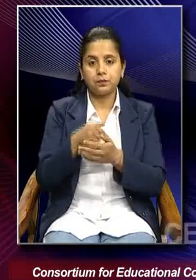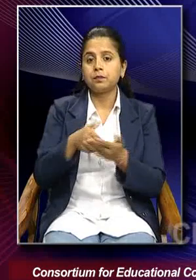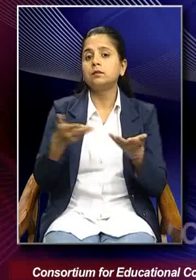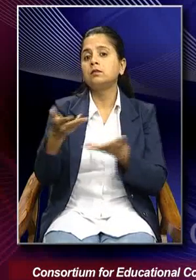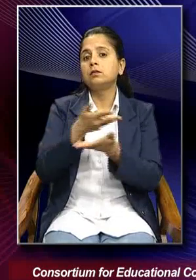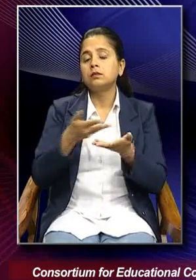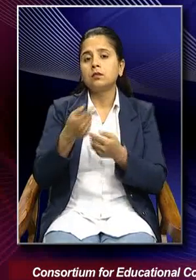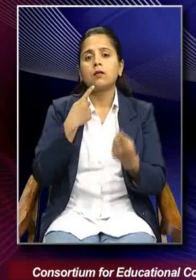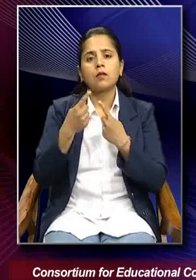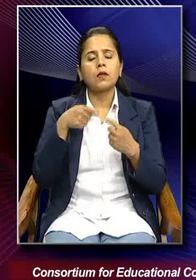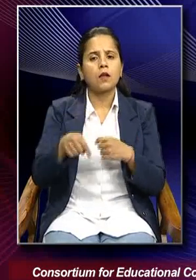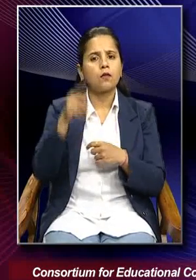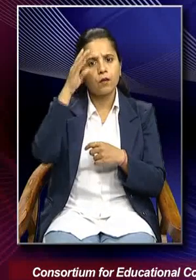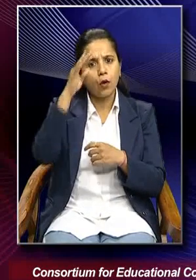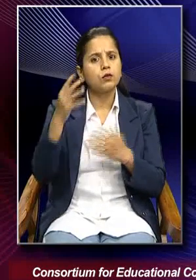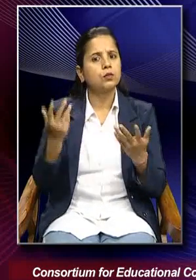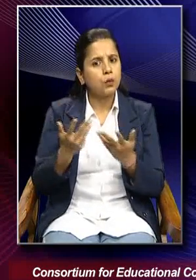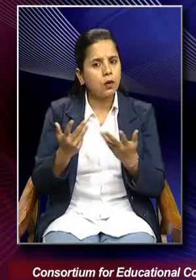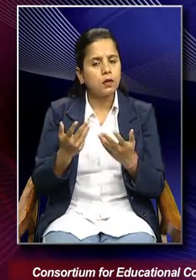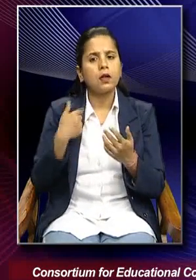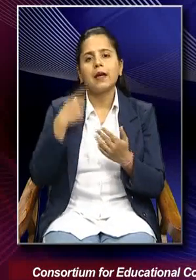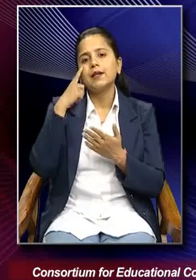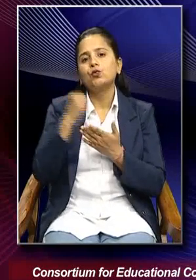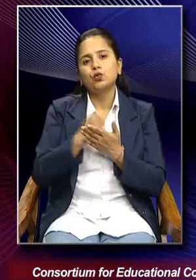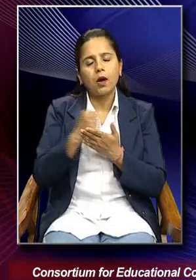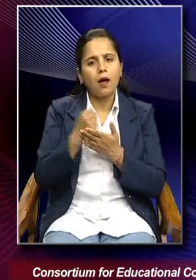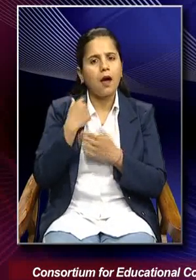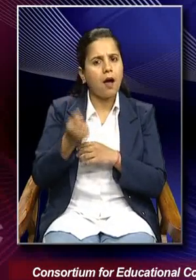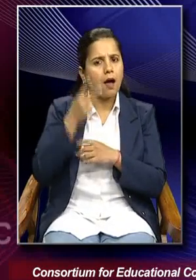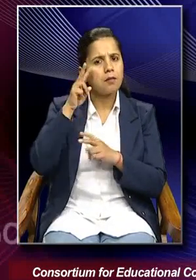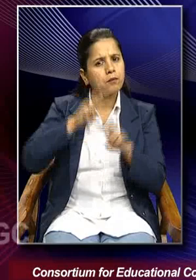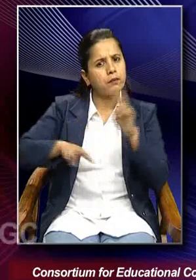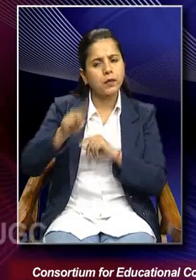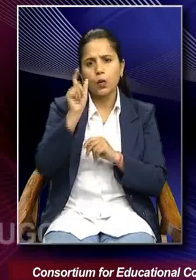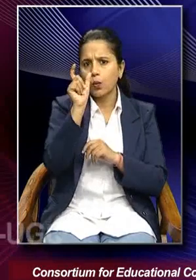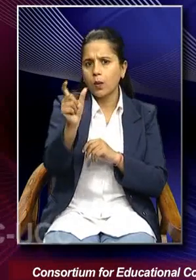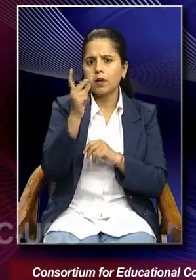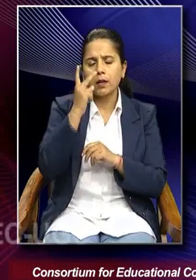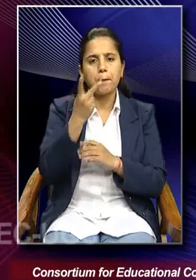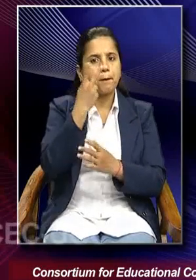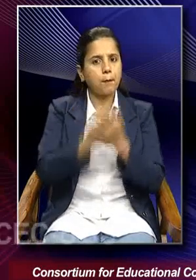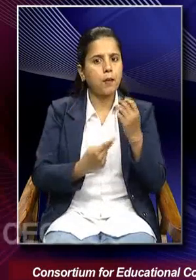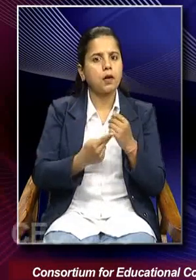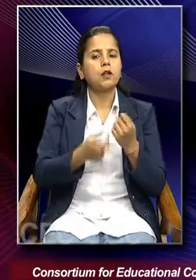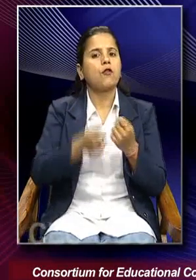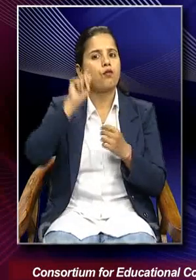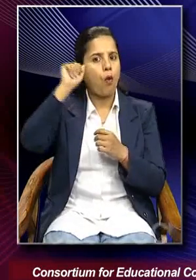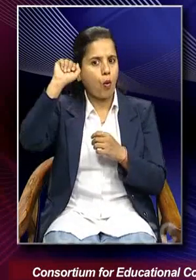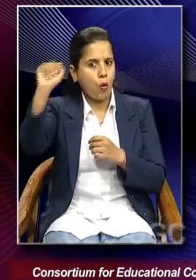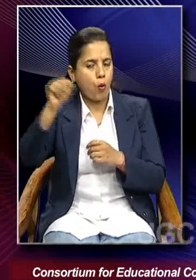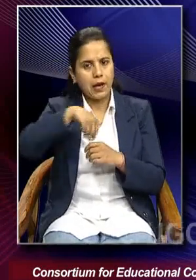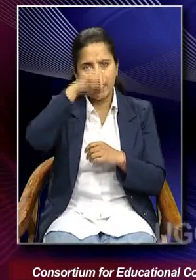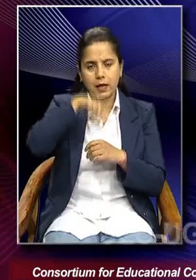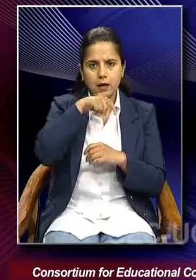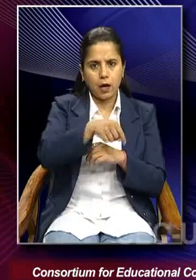discussing what is philosophy, we tried to understand the term from both Western and the